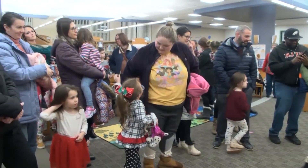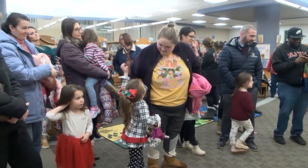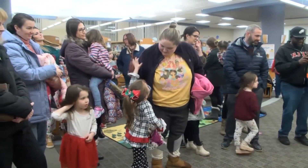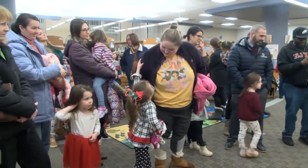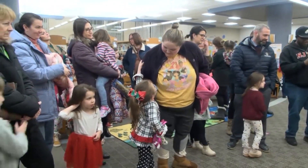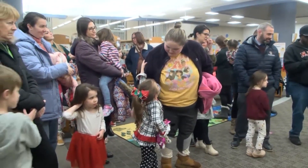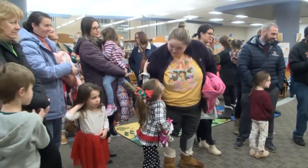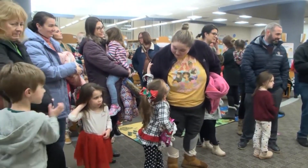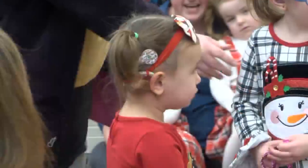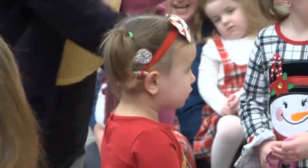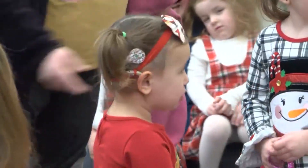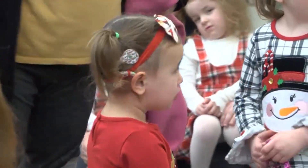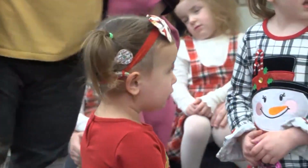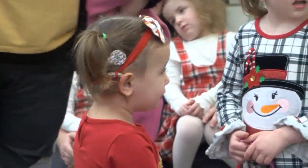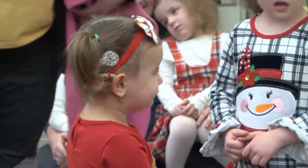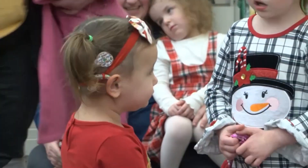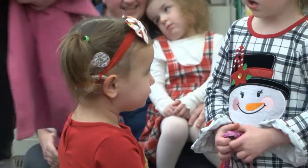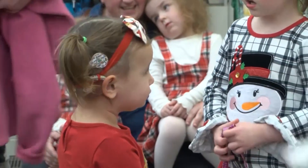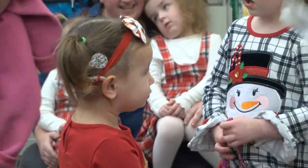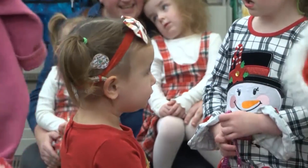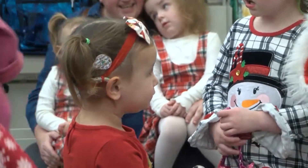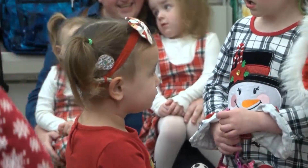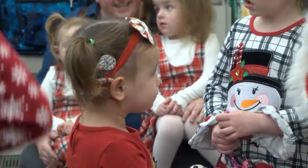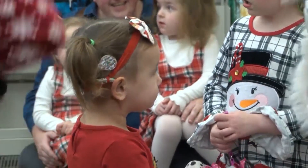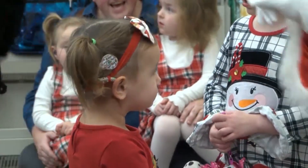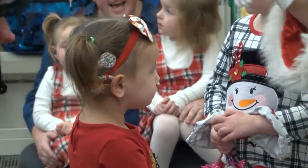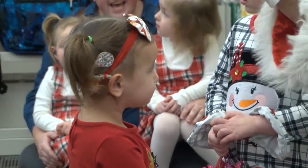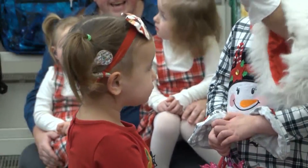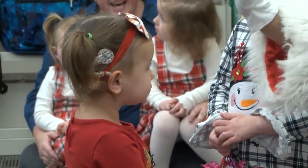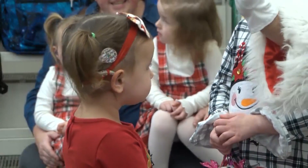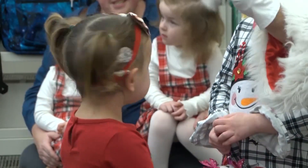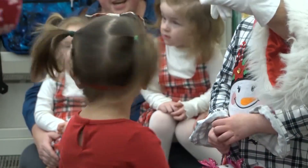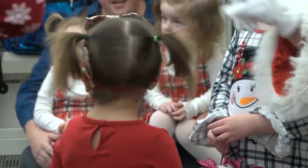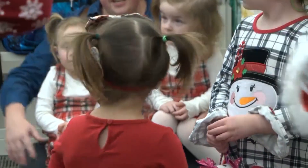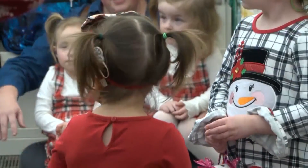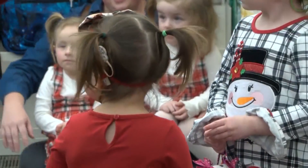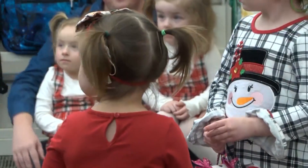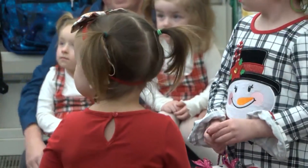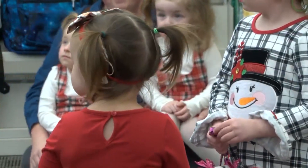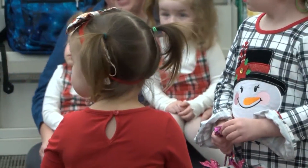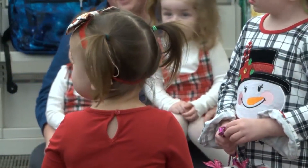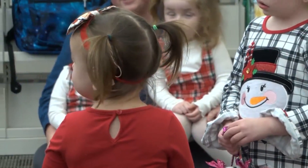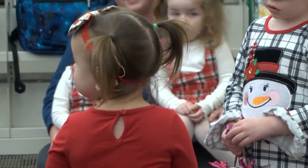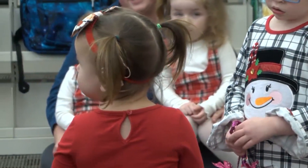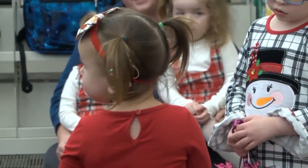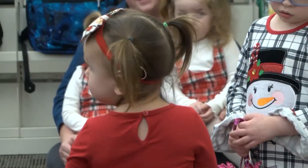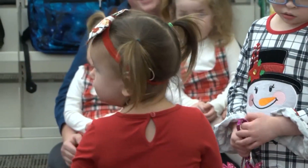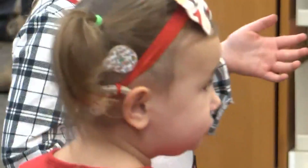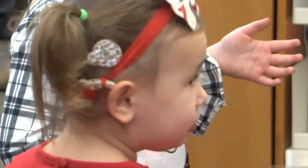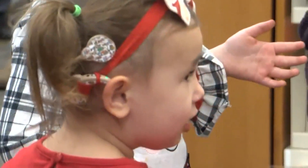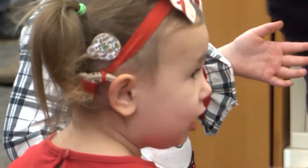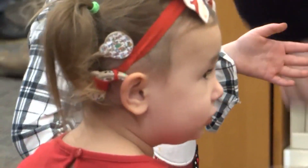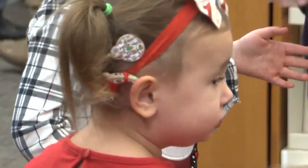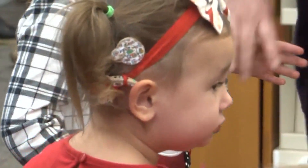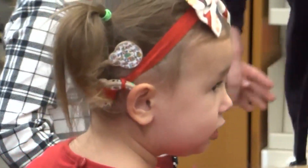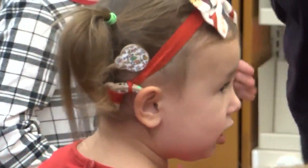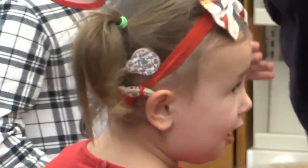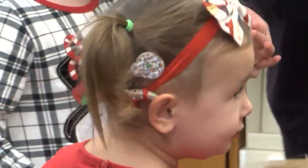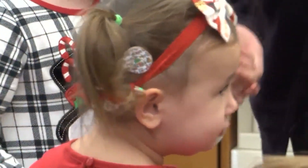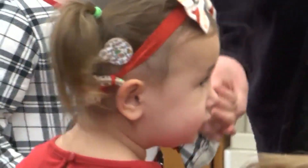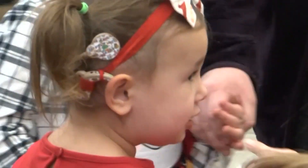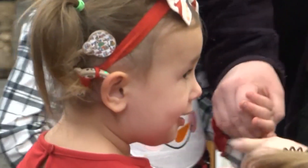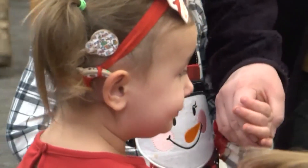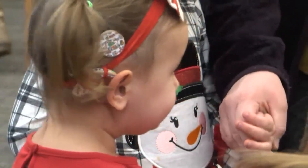they had communication access. 3-year-old Charlotte Enkulenko is one of the students benefiting from Santa signs. Her mom says that